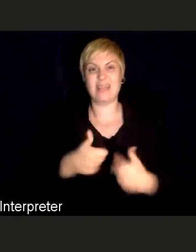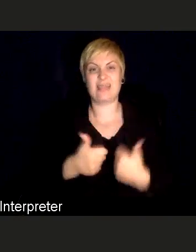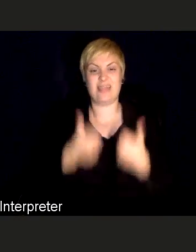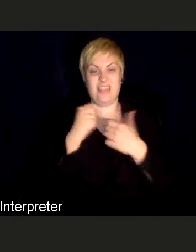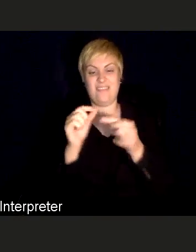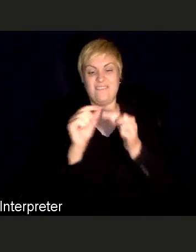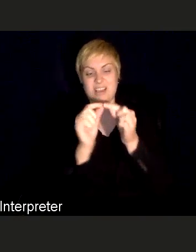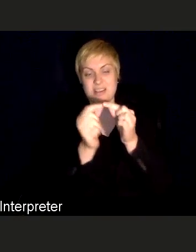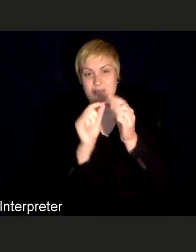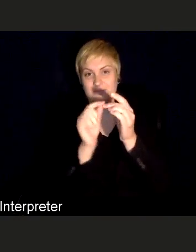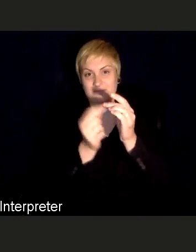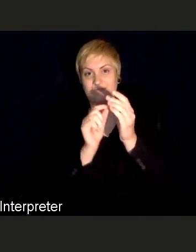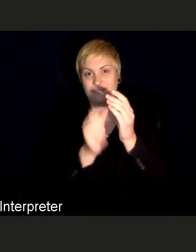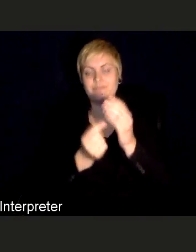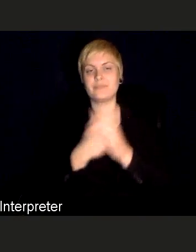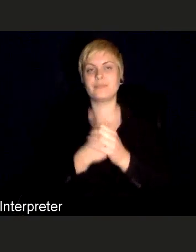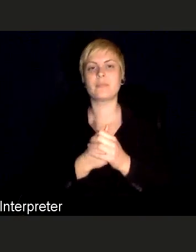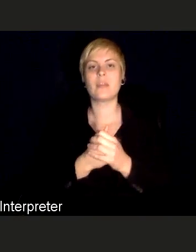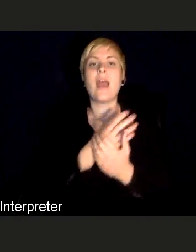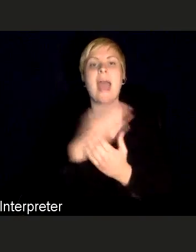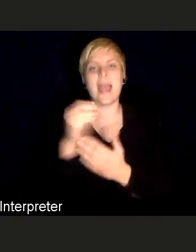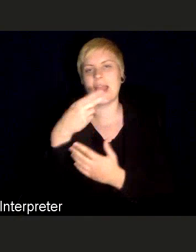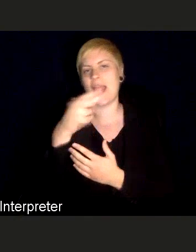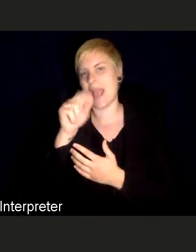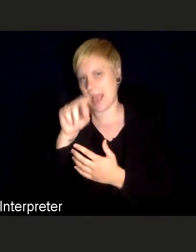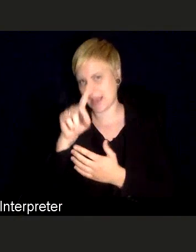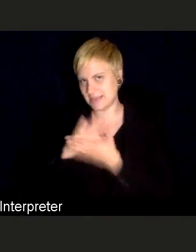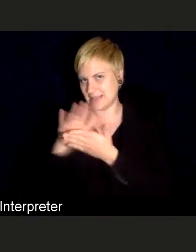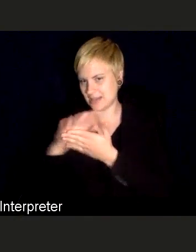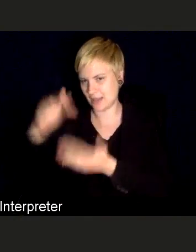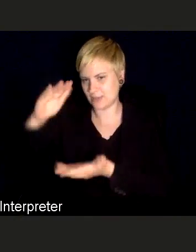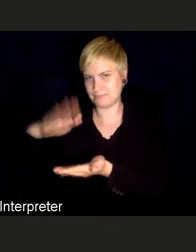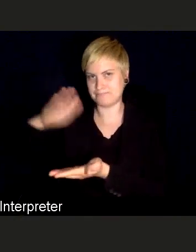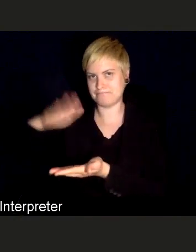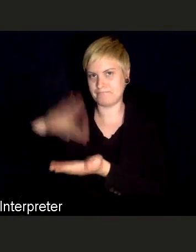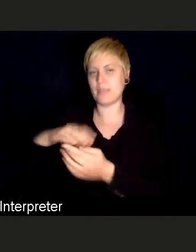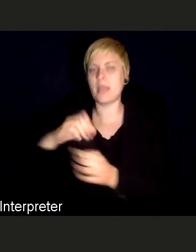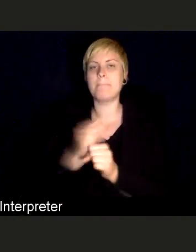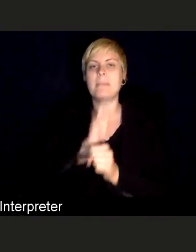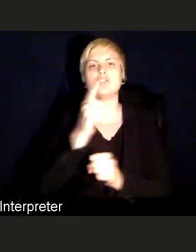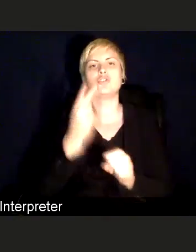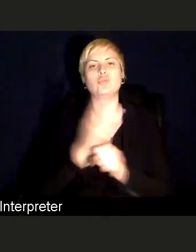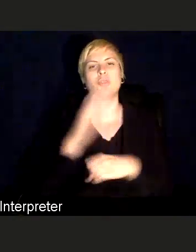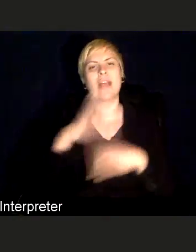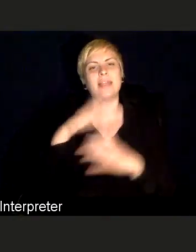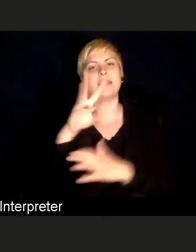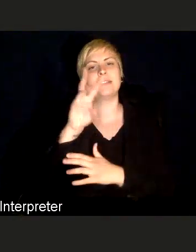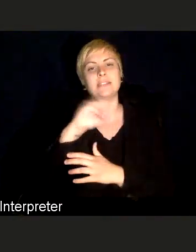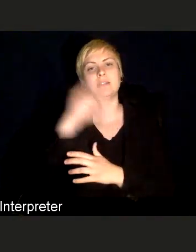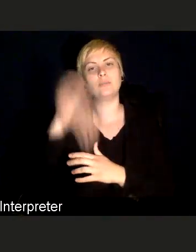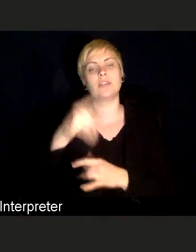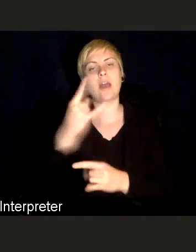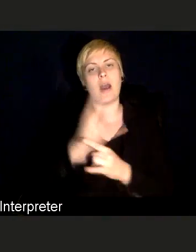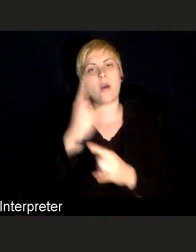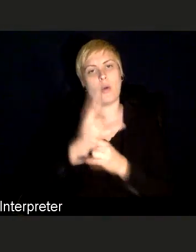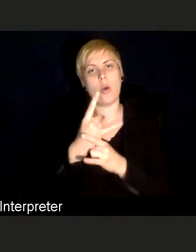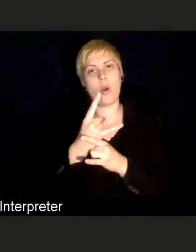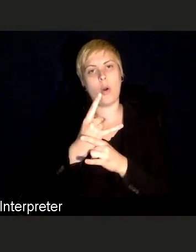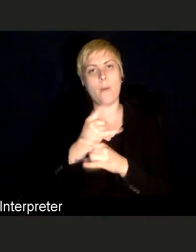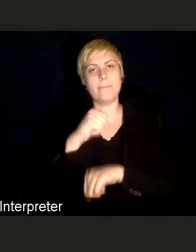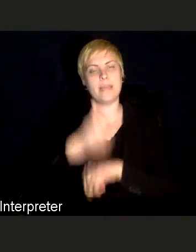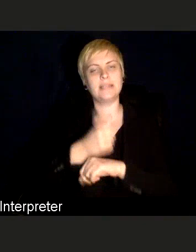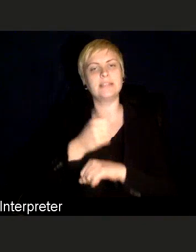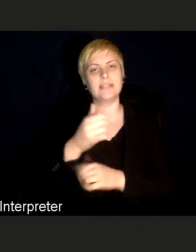goes also with hand sanitizer. Make sure you use at least a 60% alcohol-based hand sanitizer. There are some